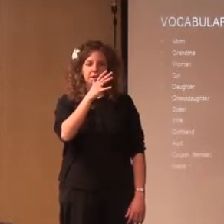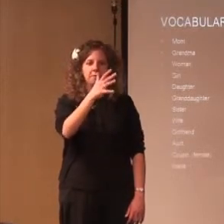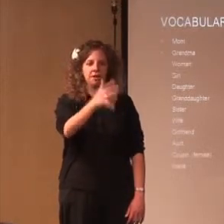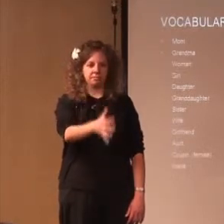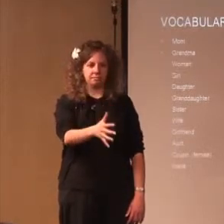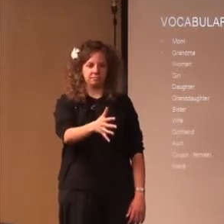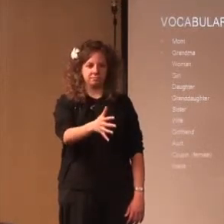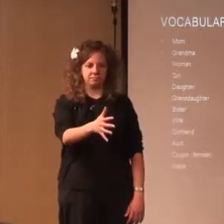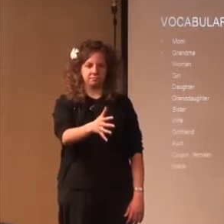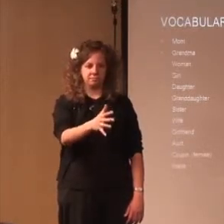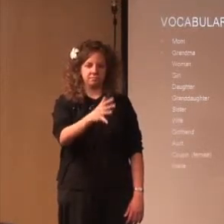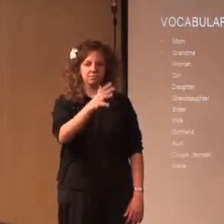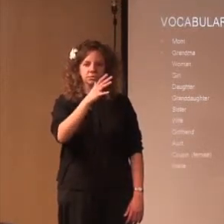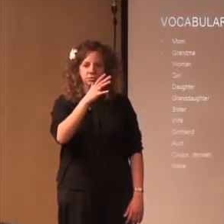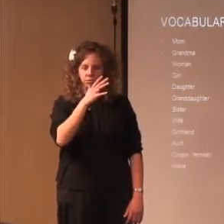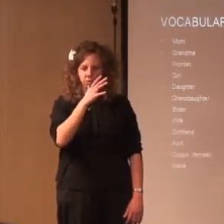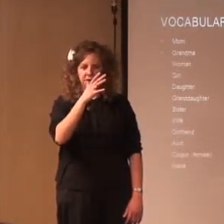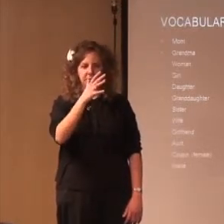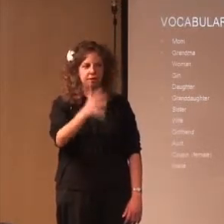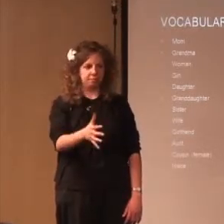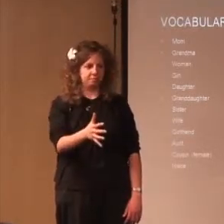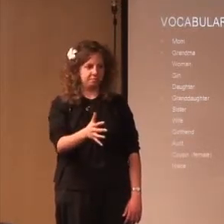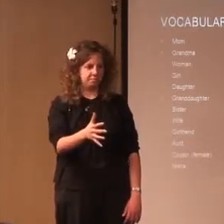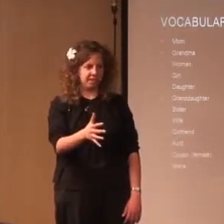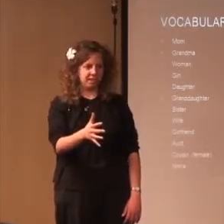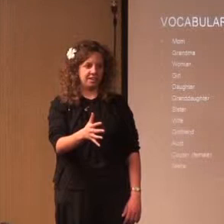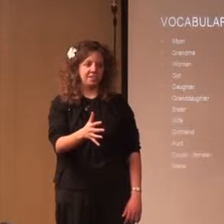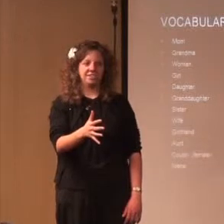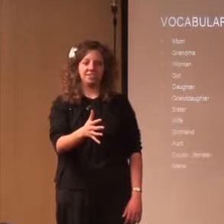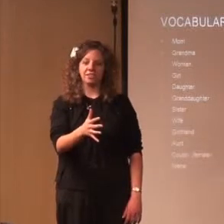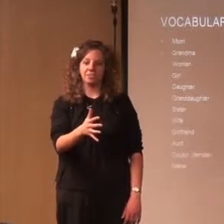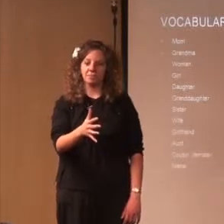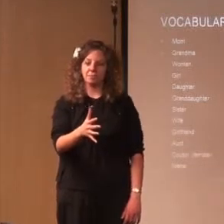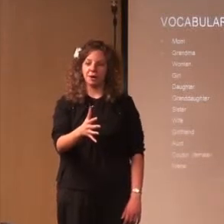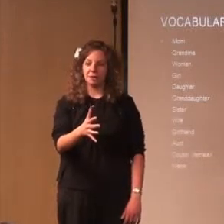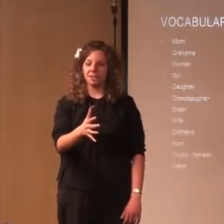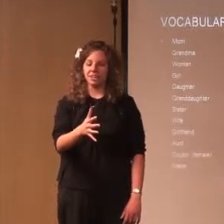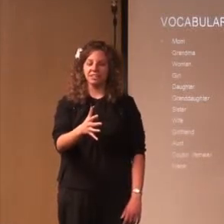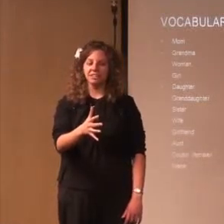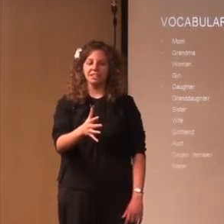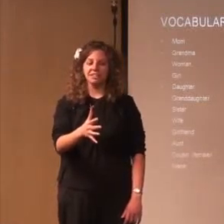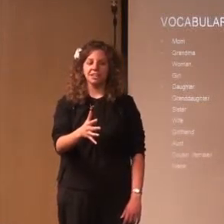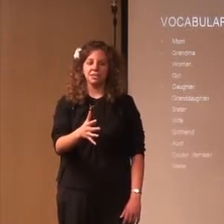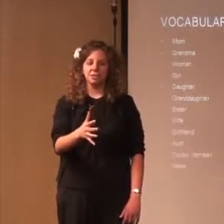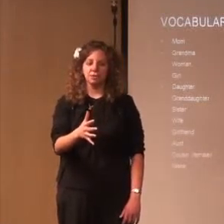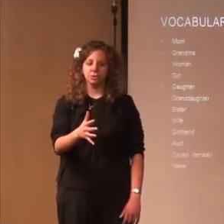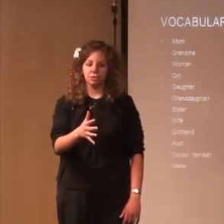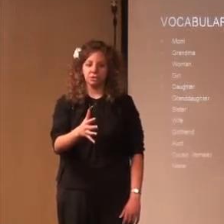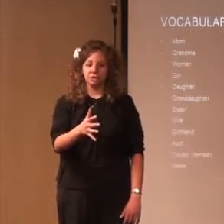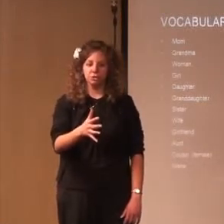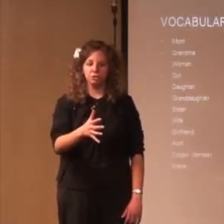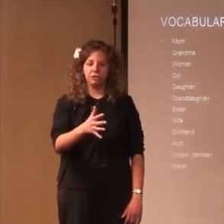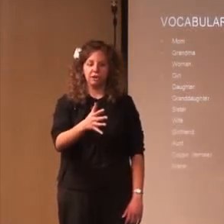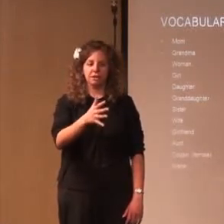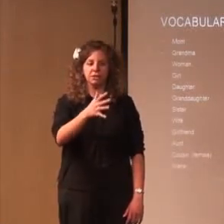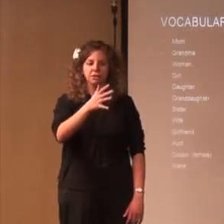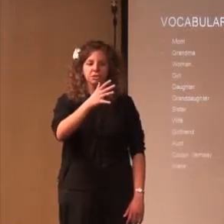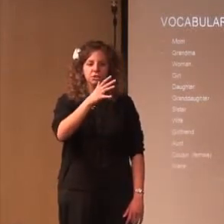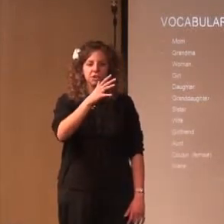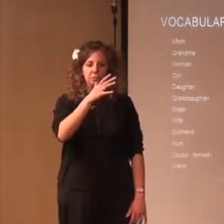grandma. So grandma. Okay. Now the other cool part about this is that if you were going to do great grandma, so you have